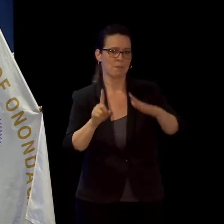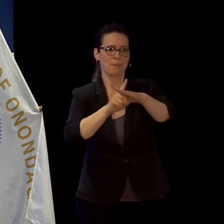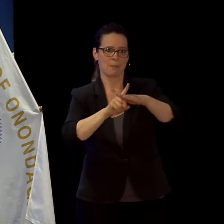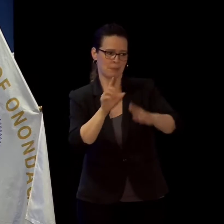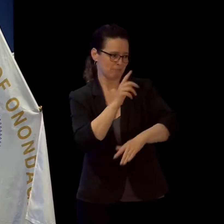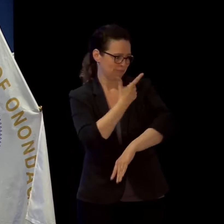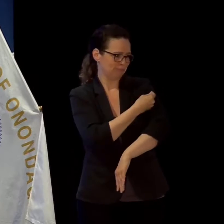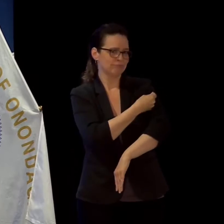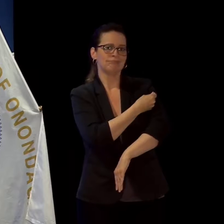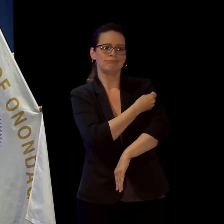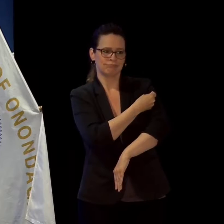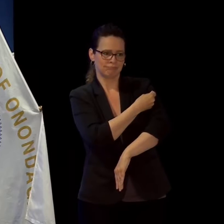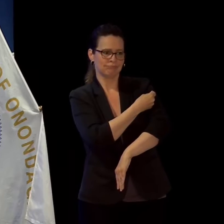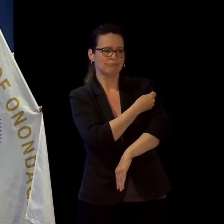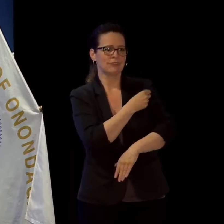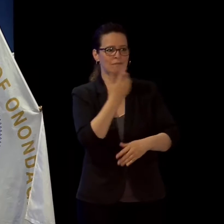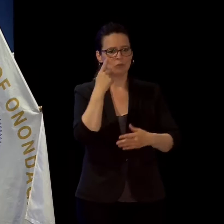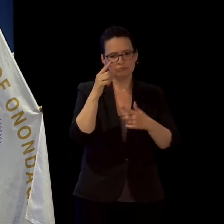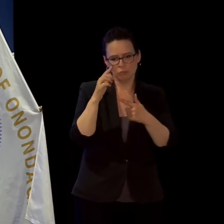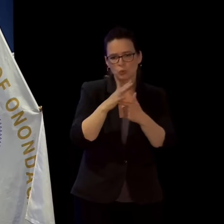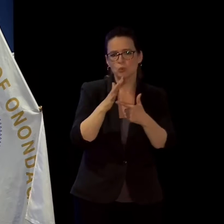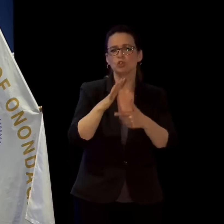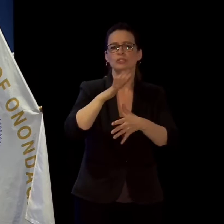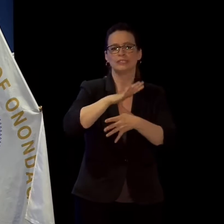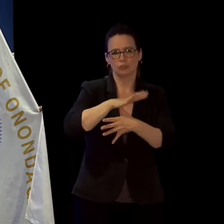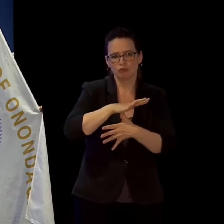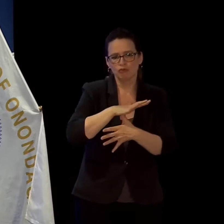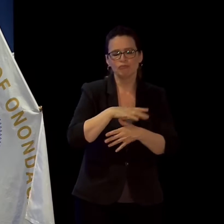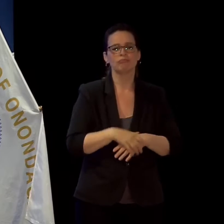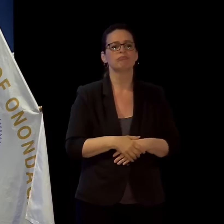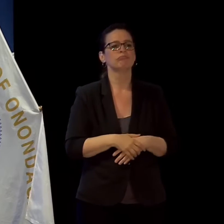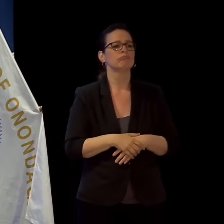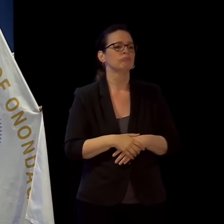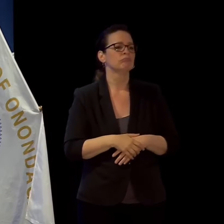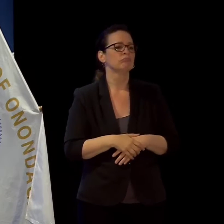also be at the Abundant Life Church tomorrow for a pop-up clinic.